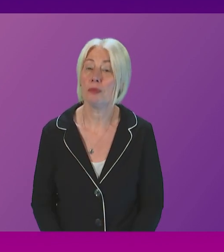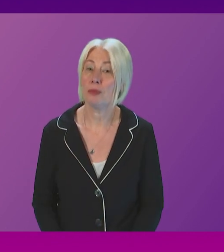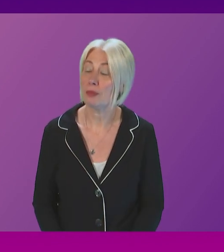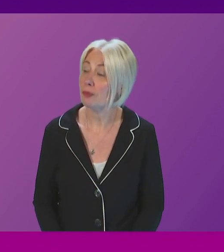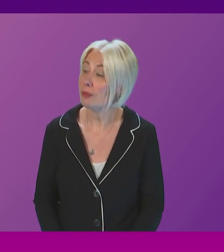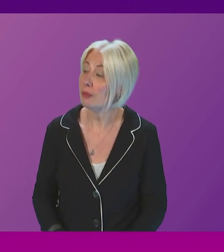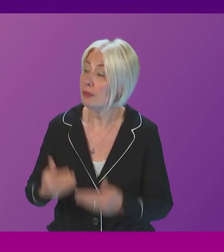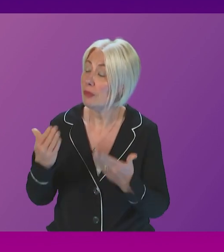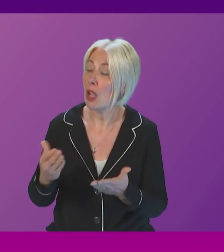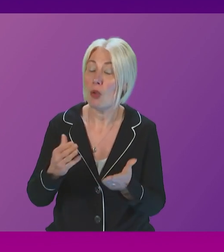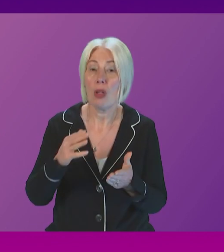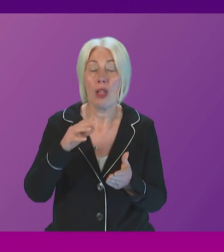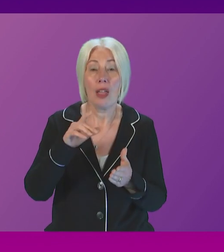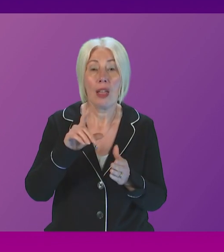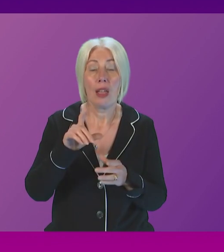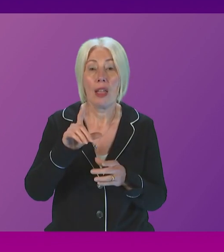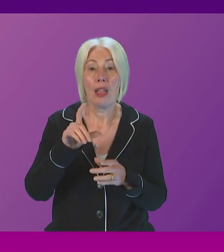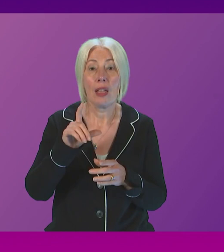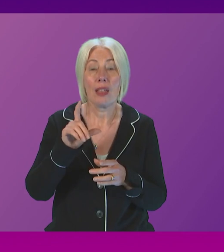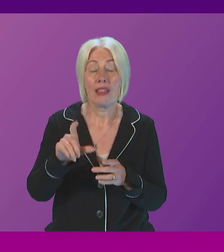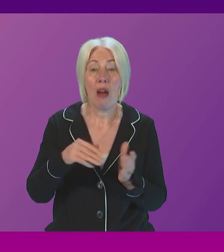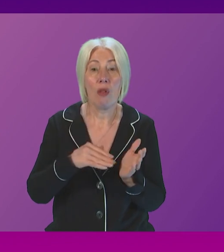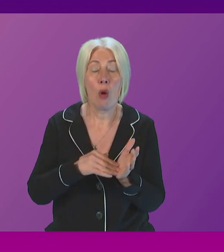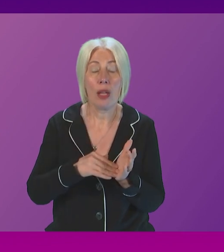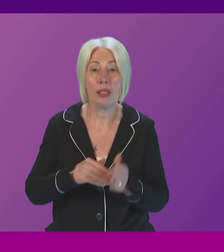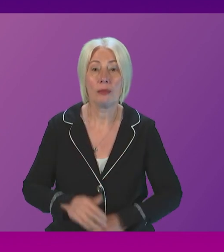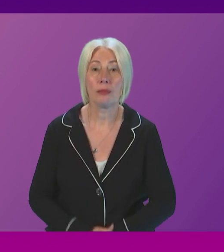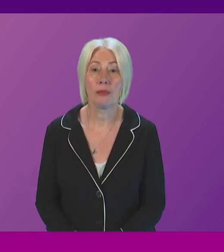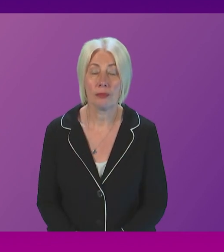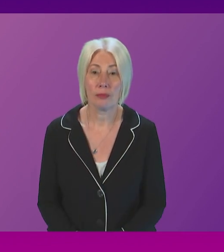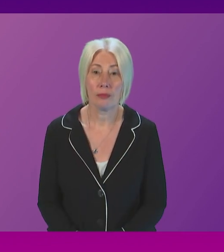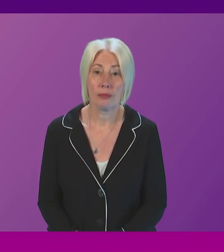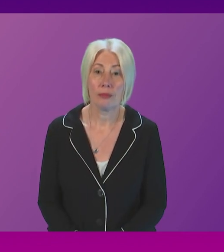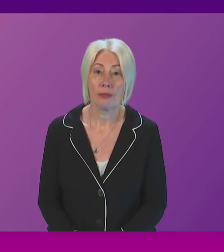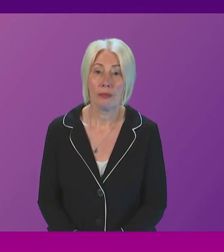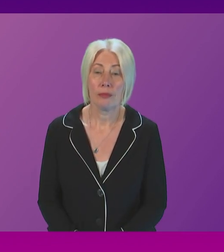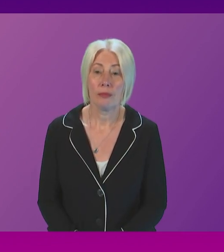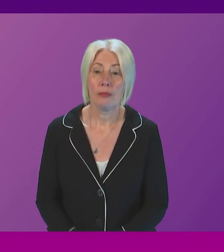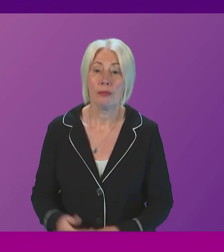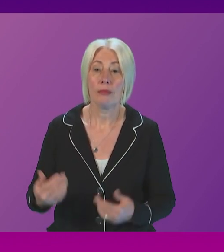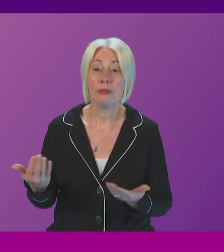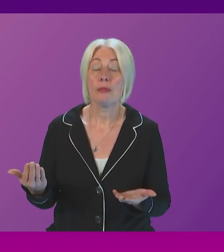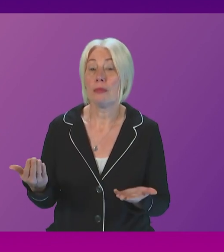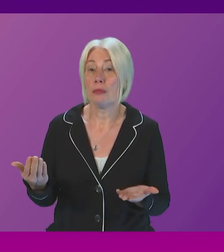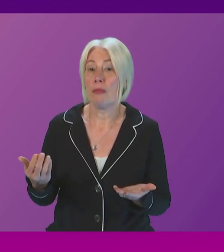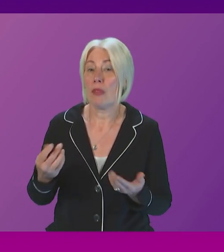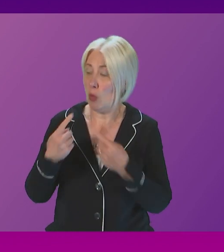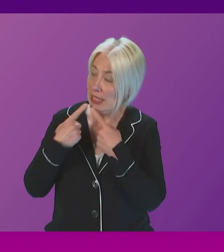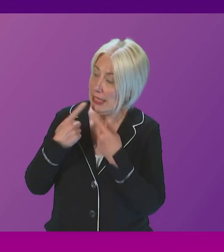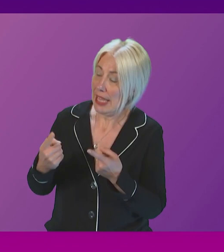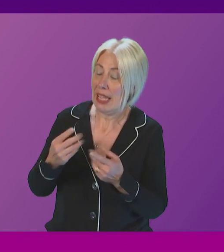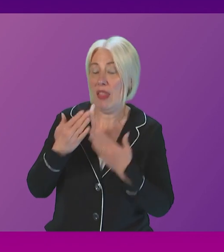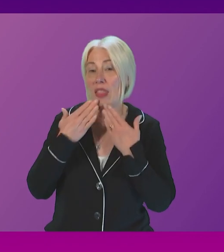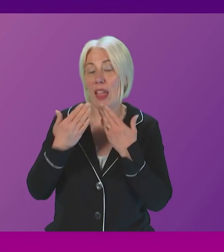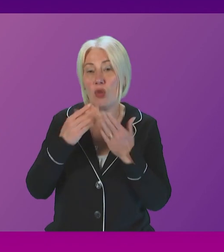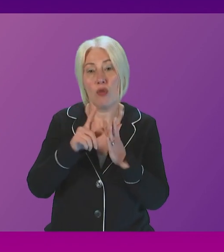now call Carol Mockin to be followed by Ash Regan. Ms Mockin. Thank Professor. And can I state my thanks to